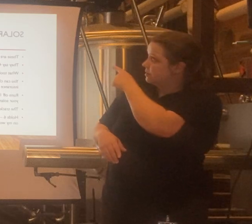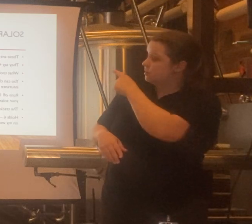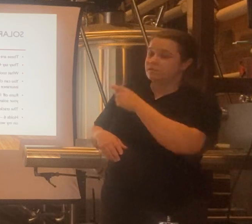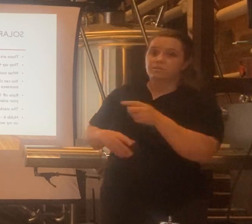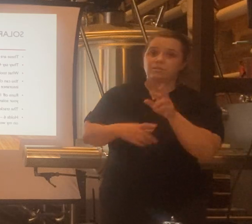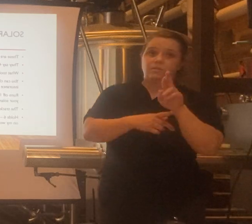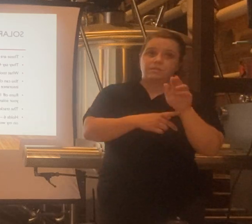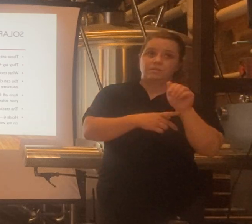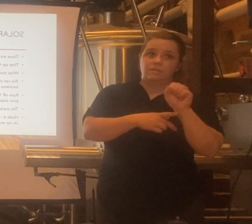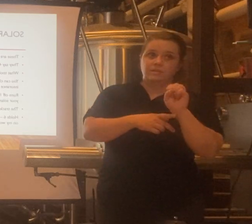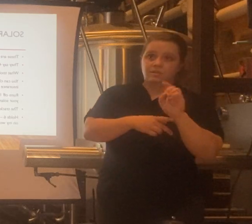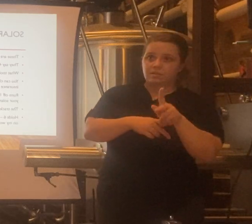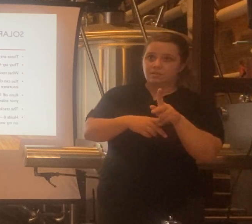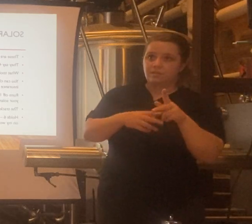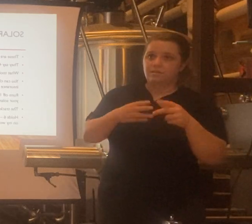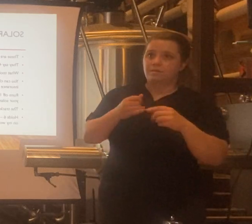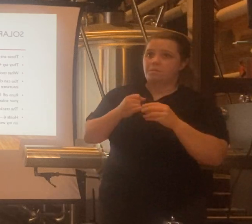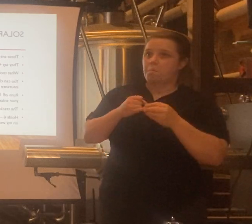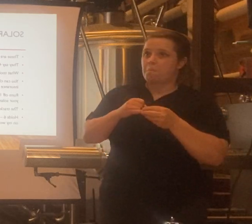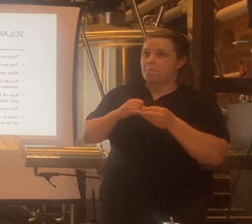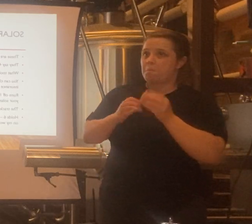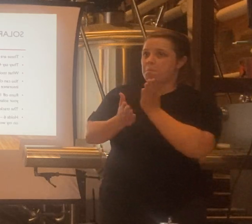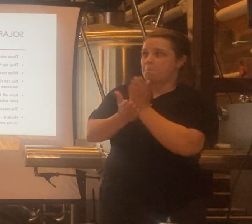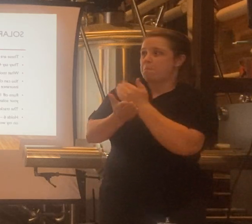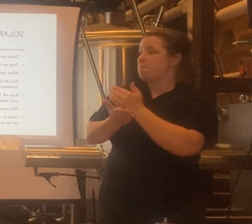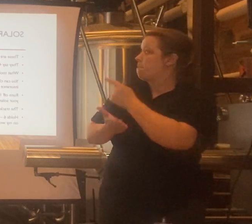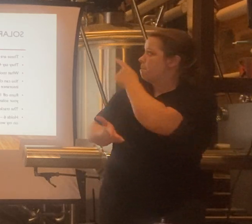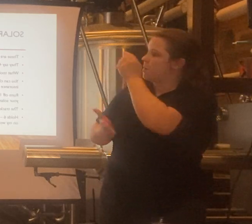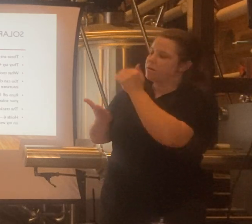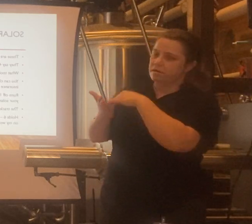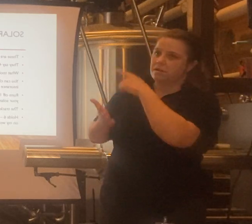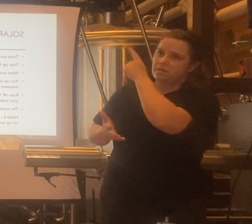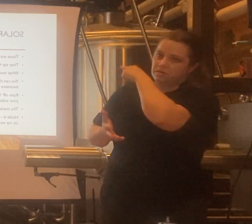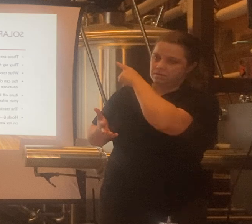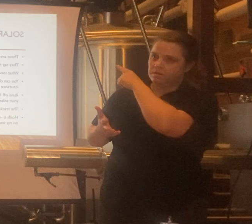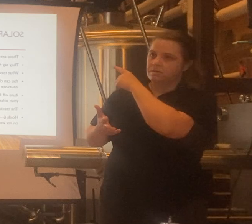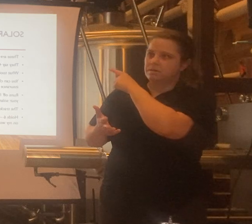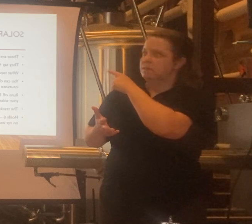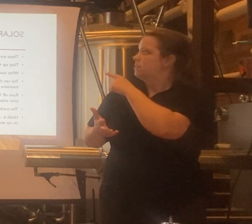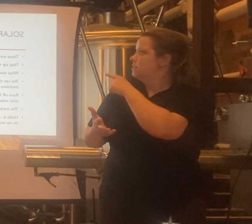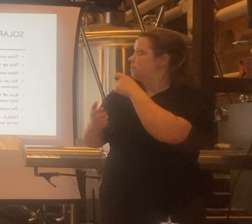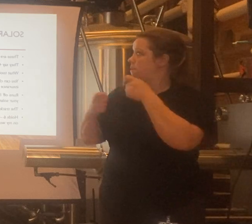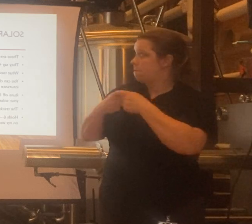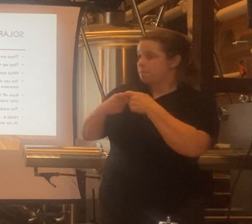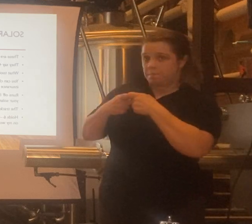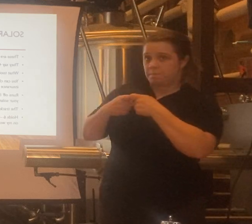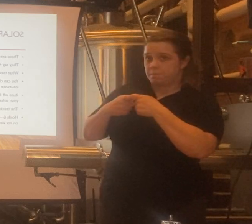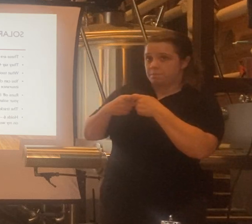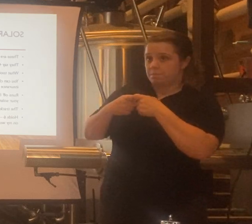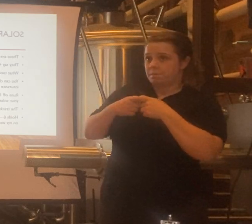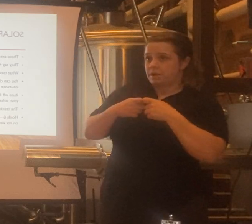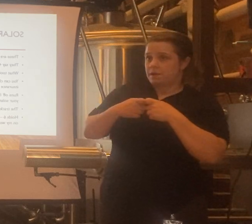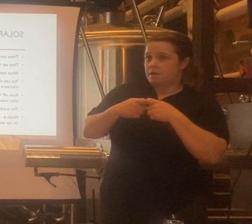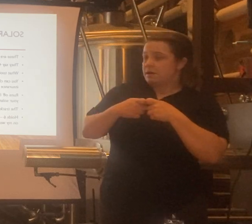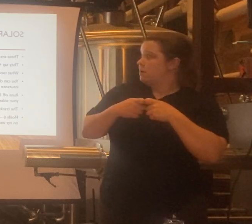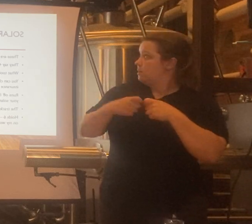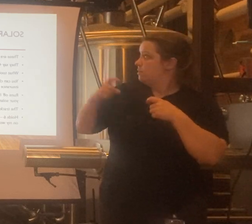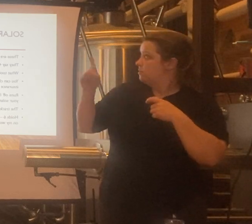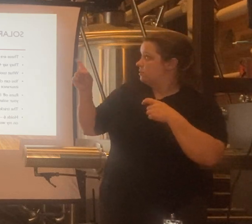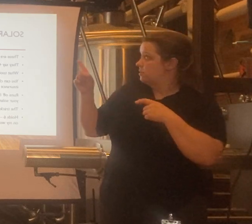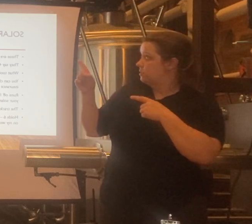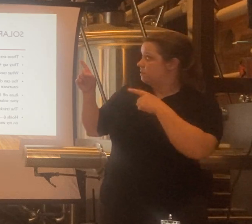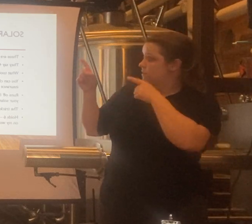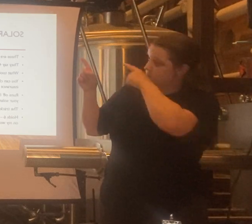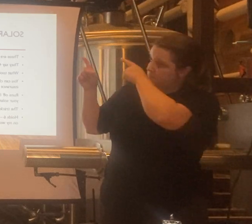controls this guy and gets powered by that guy. So the power that generates this comes out the batteries into this, out to